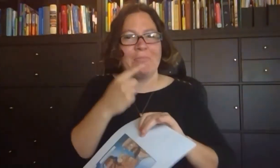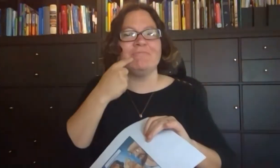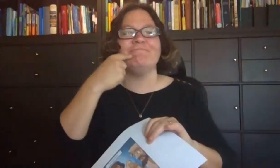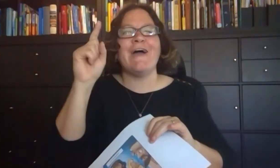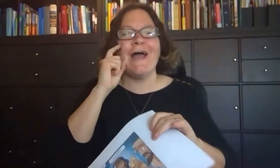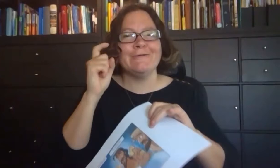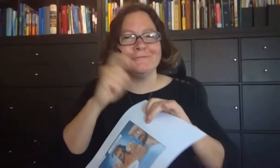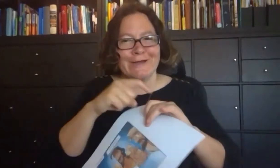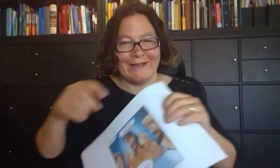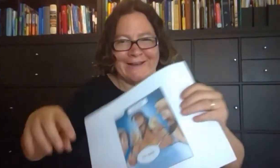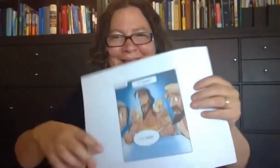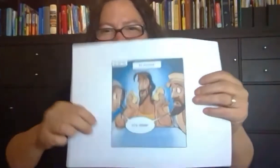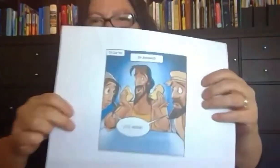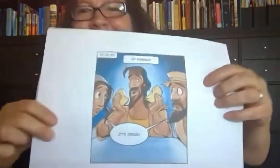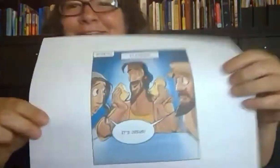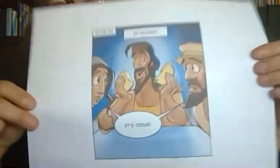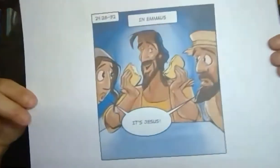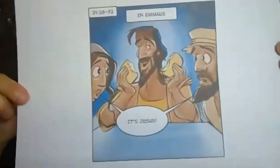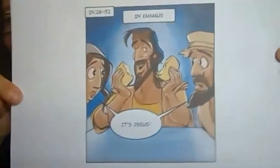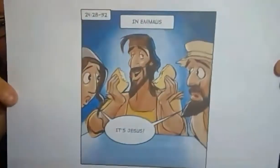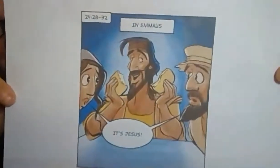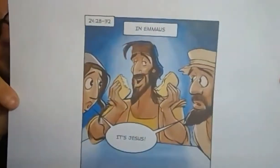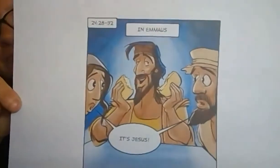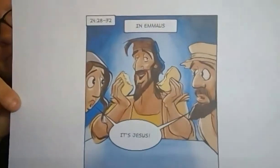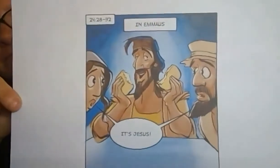The two disciples finally recognize Jesus.